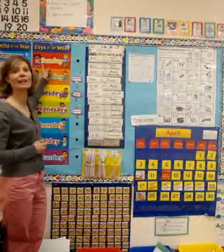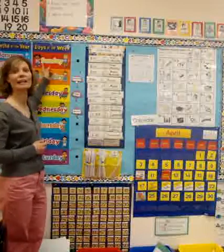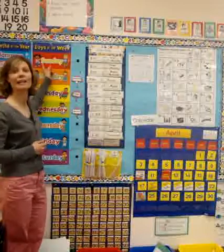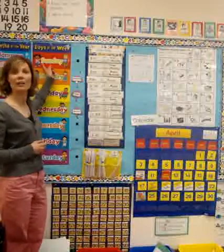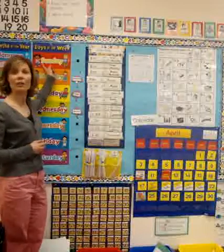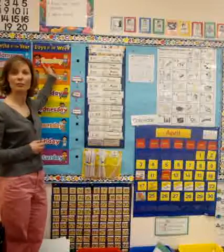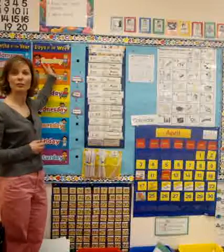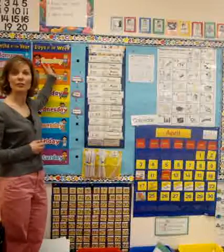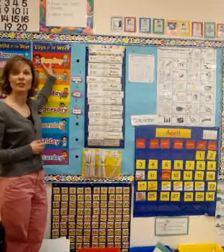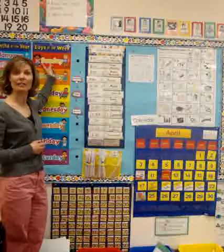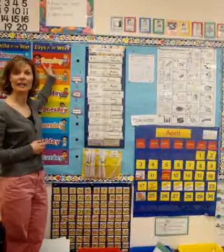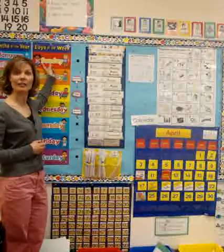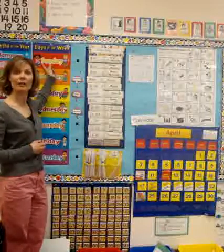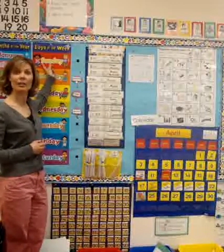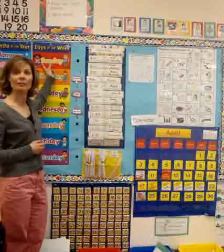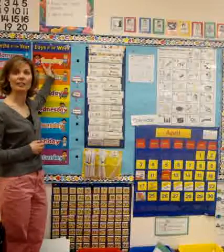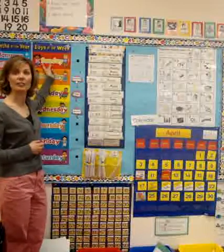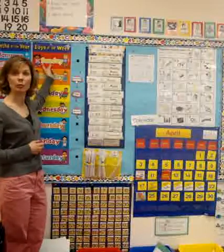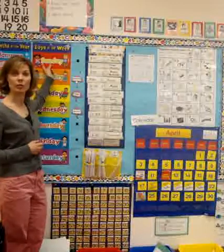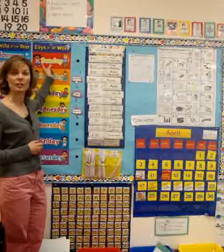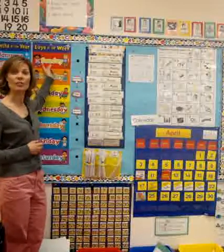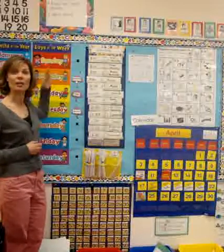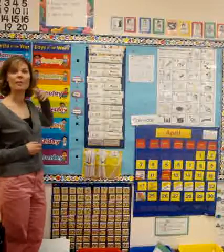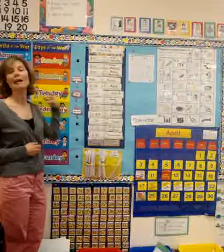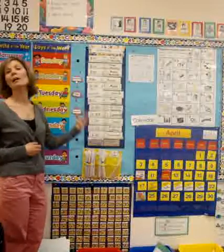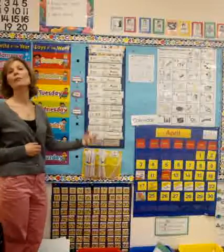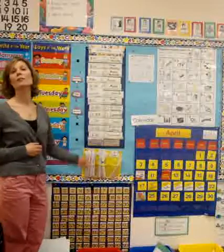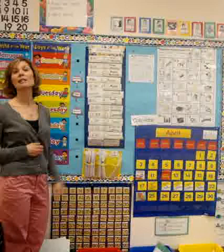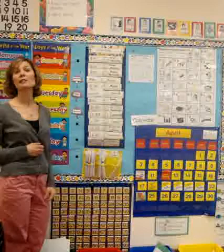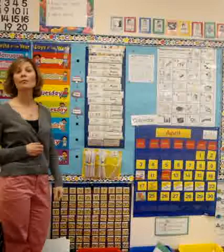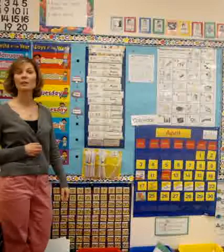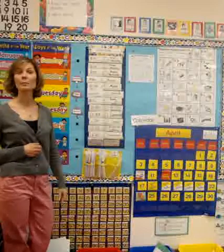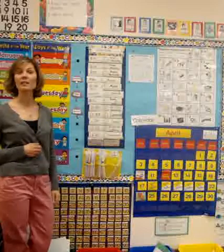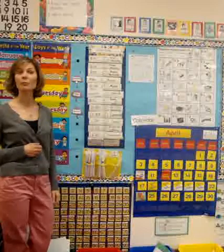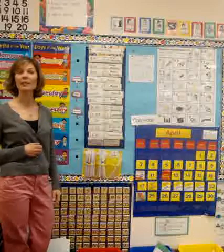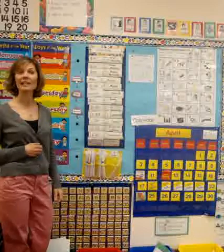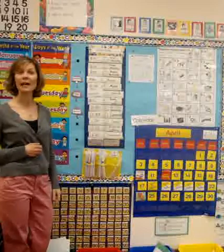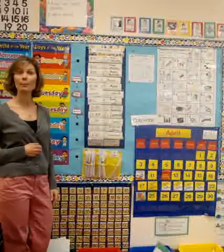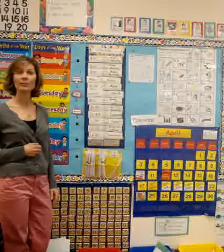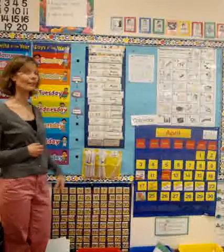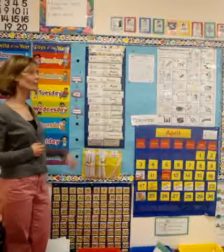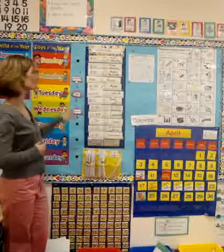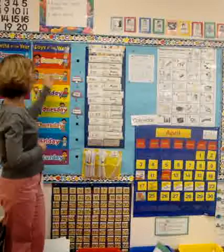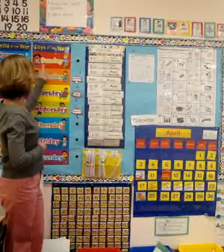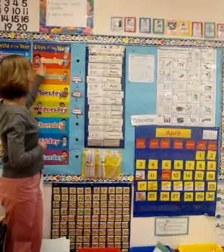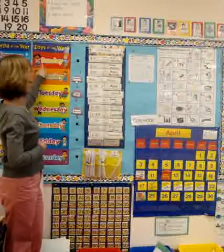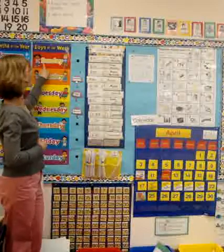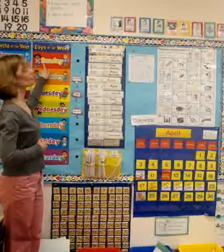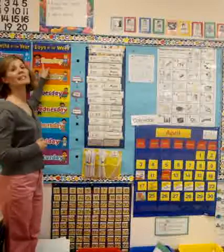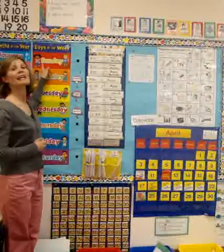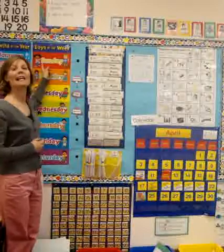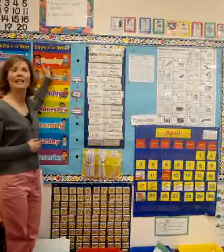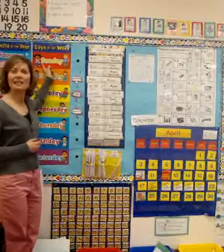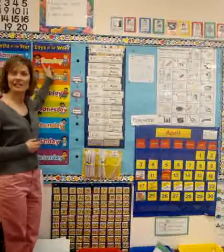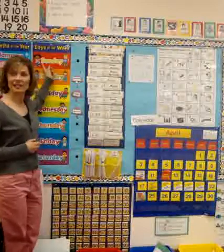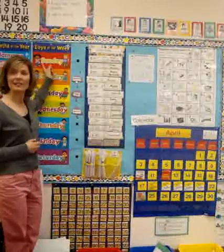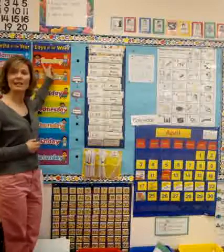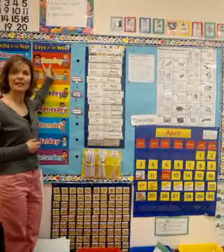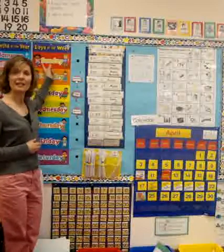identify the first letter of each word and talk about how the days of the week begin with a capital letter. So we would say Sunday begins